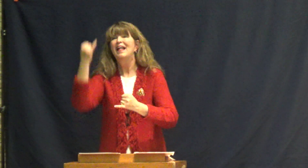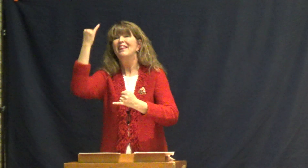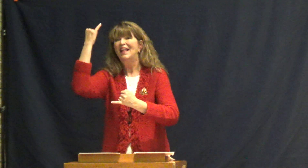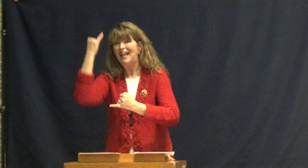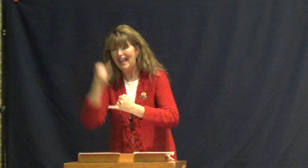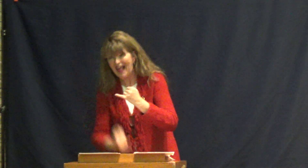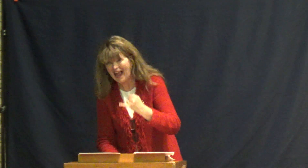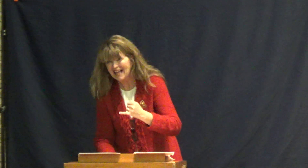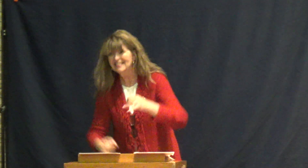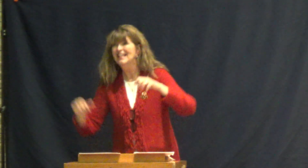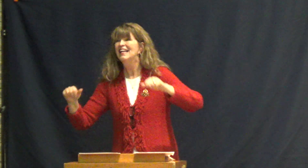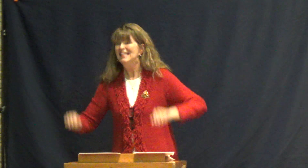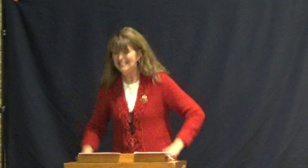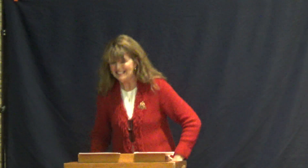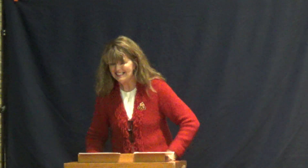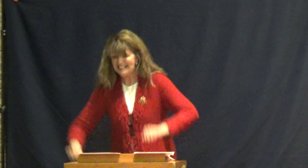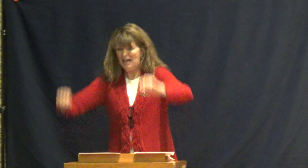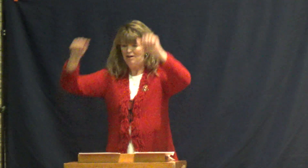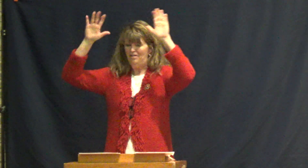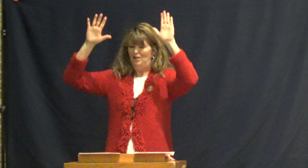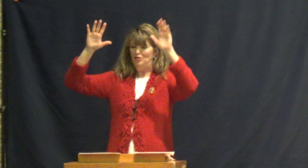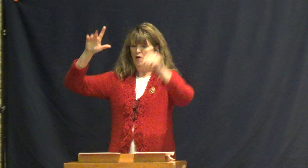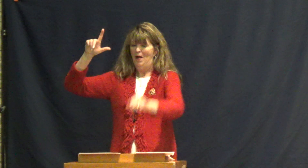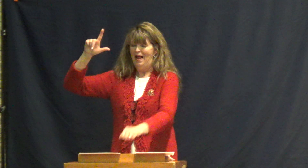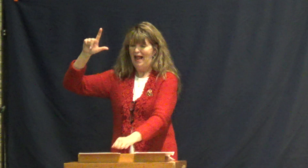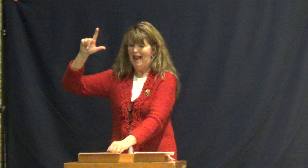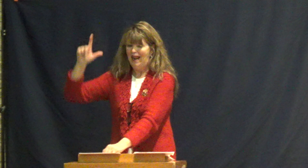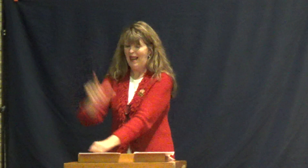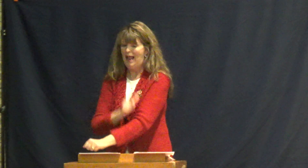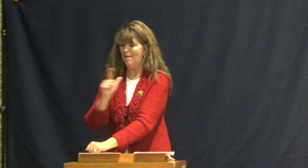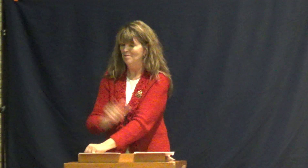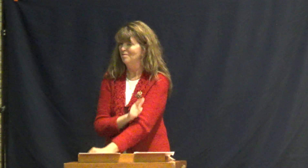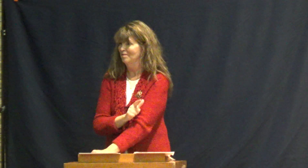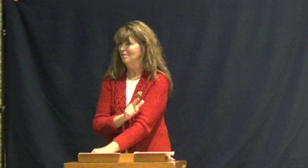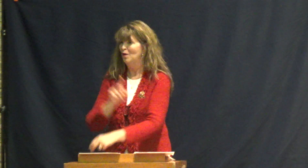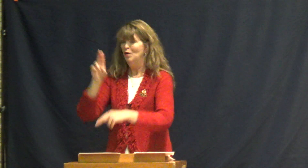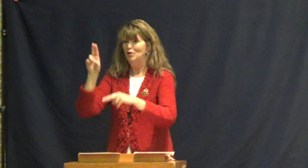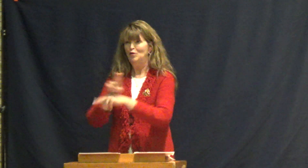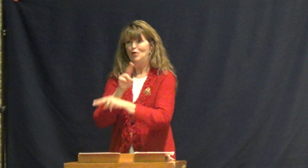because Jesus would become the last sacrificial lamb